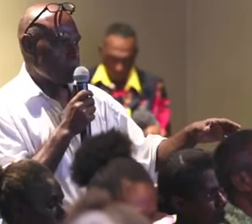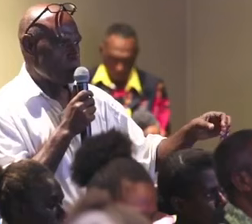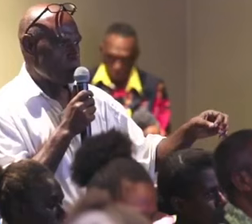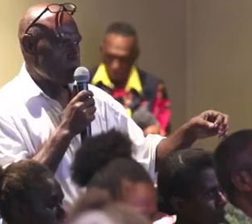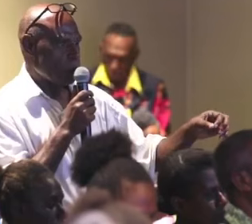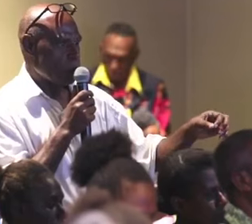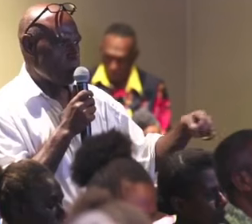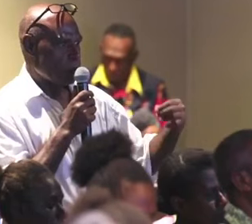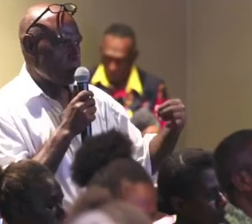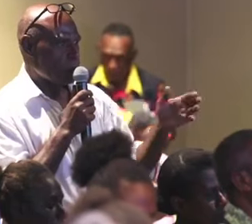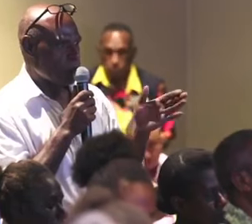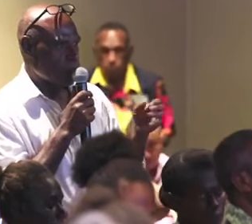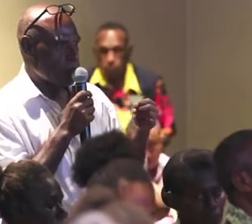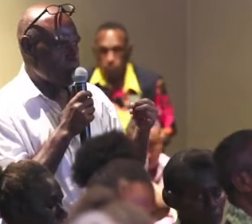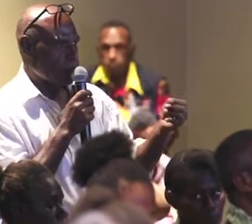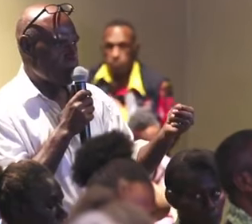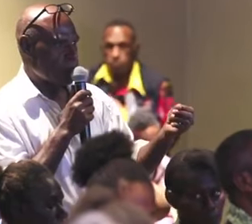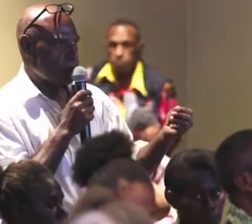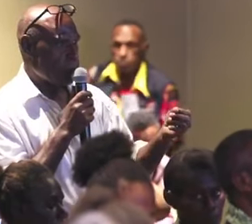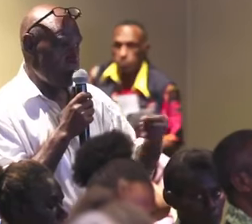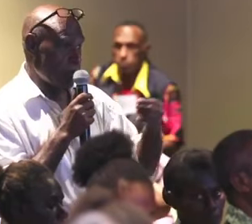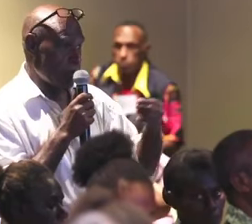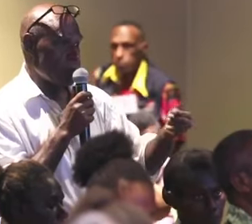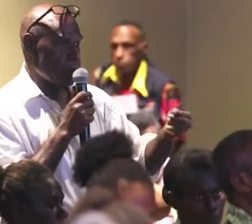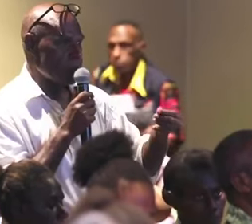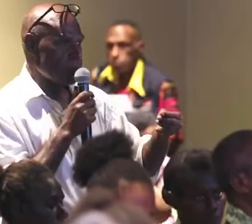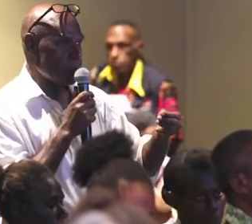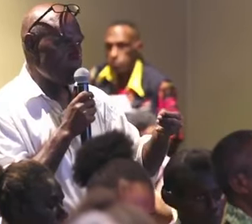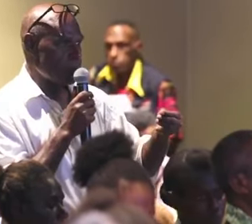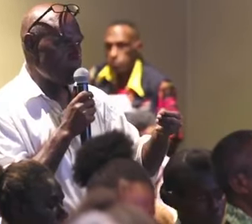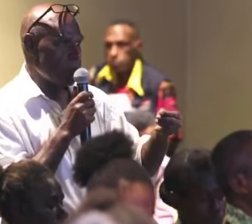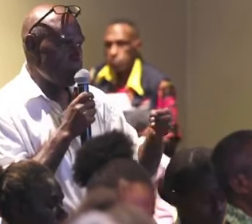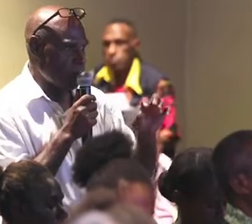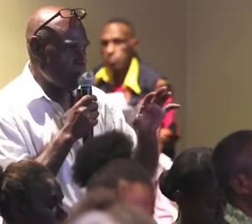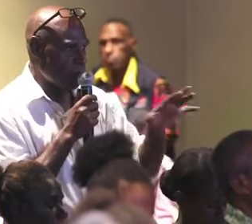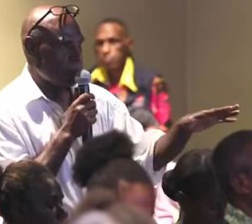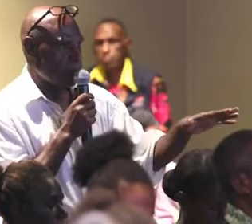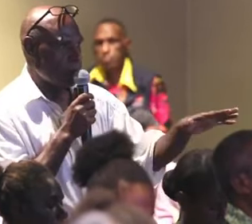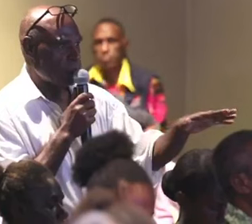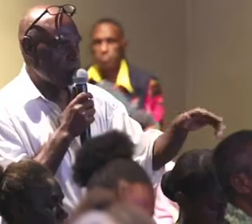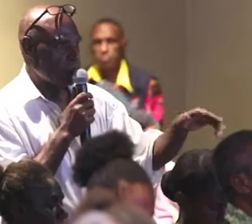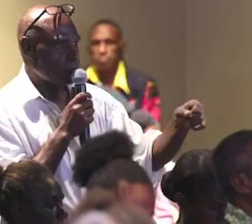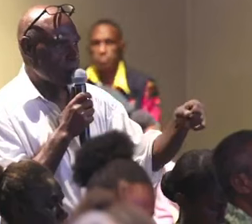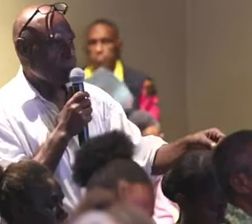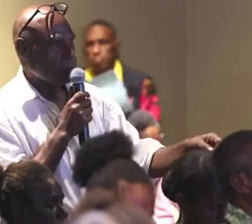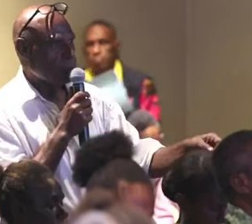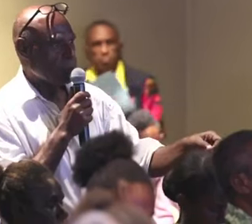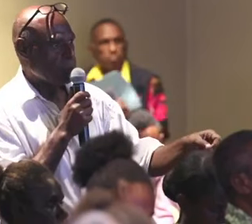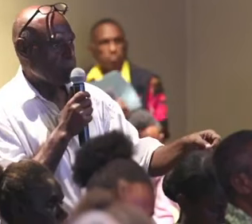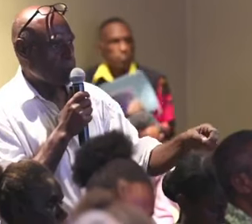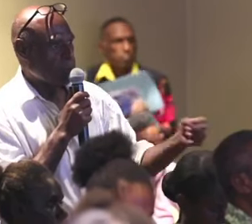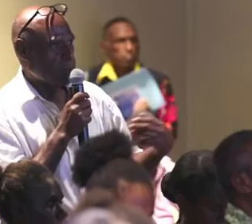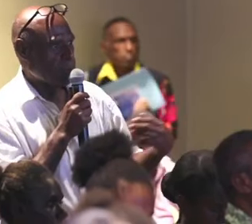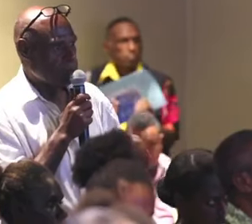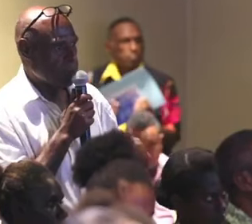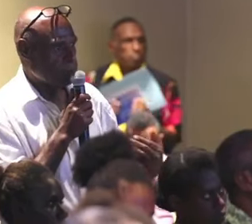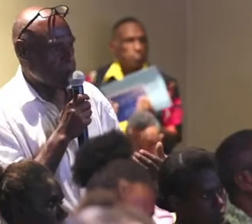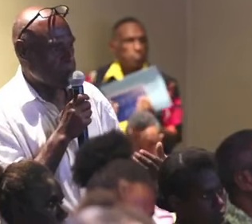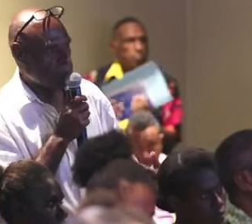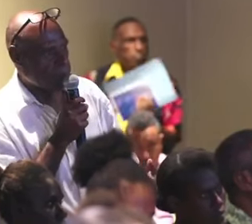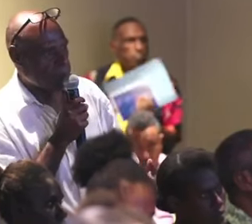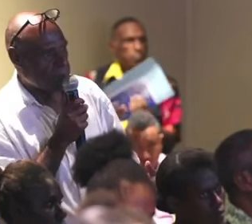Now, under the law, it says that, I mean, my understanding is that NDB can come and, you know, can't touch me